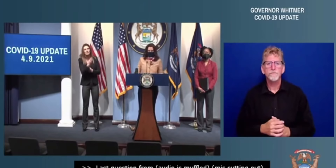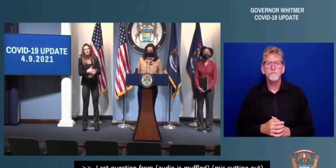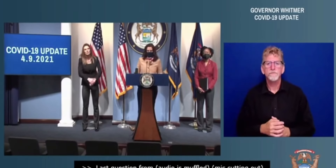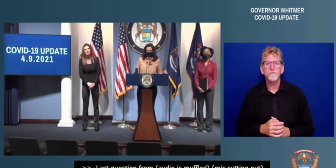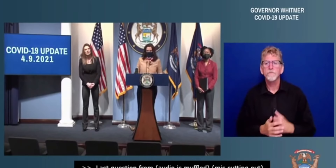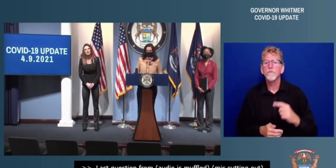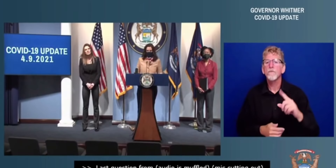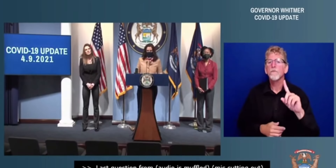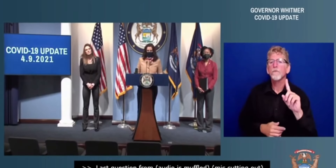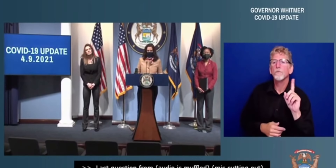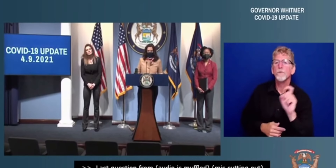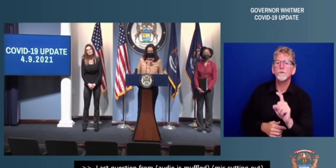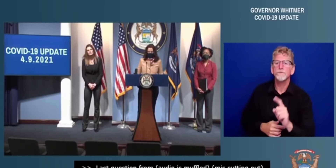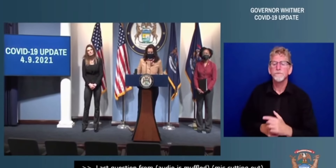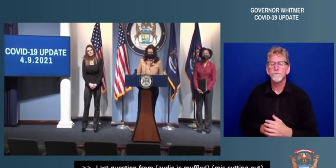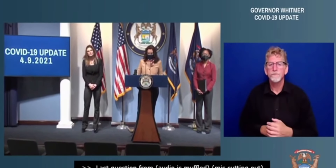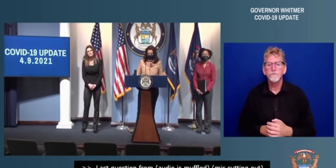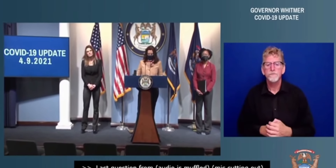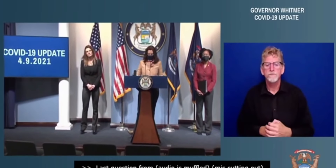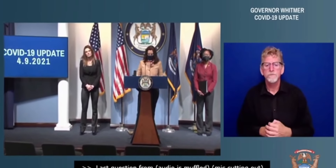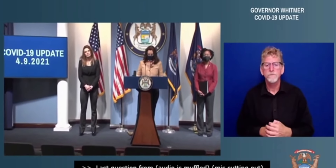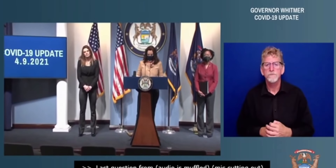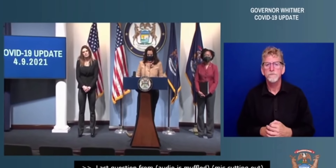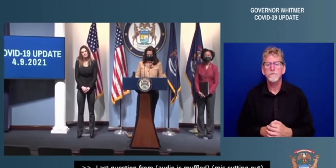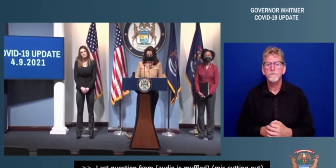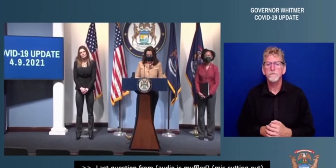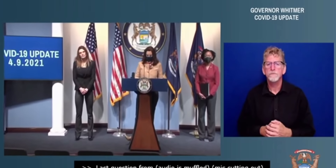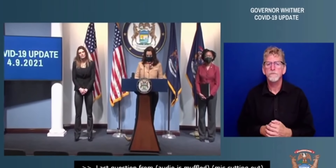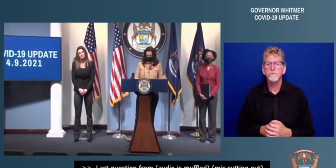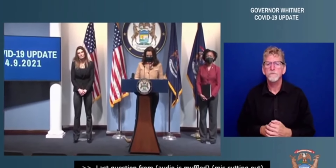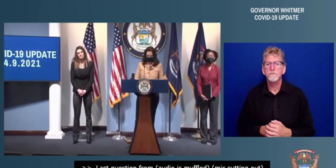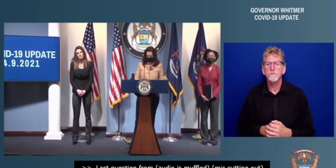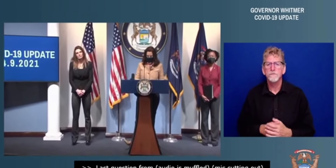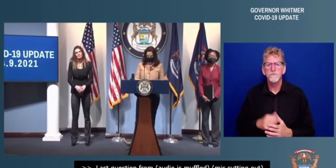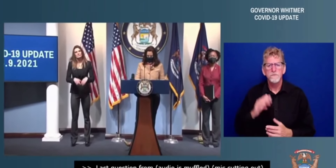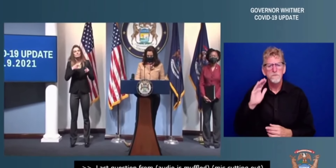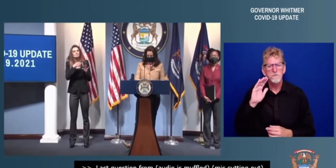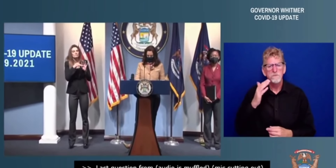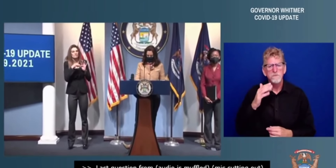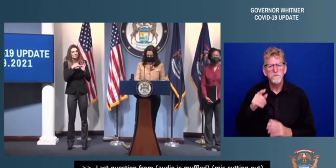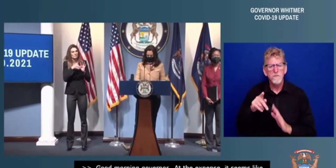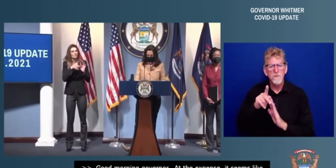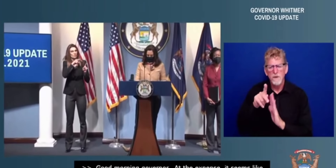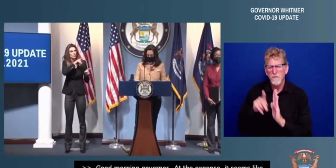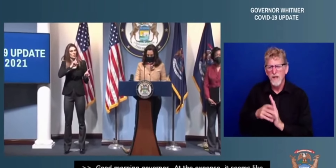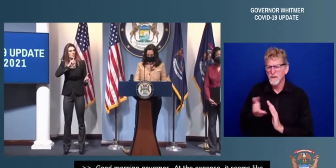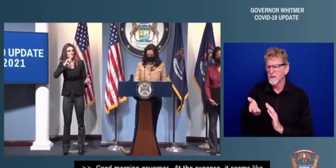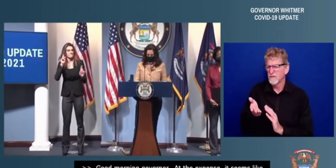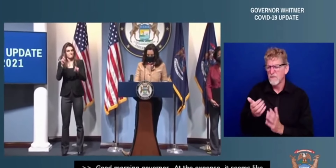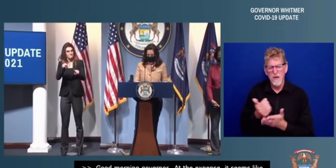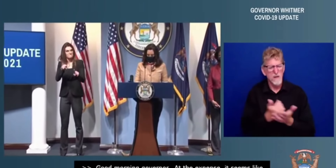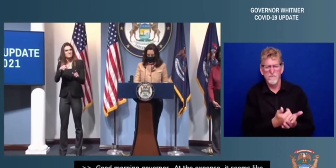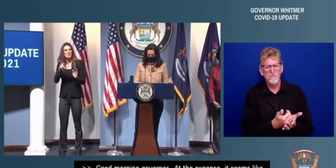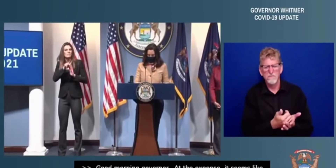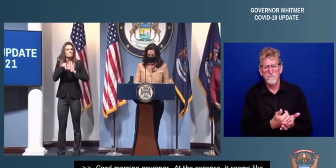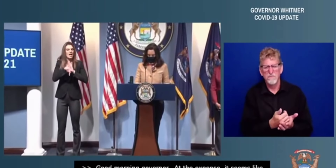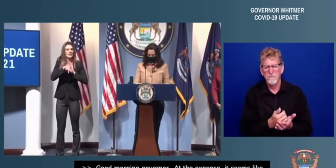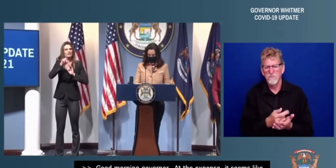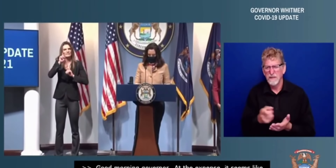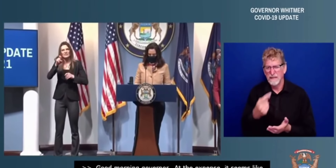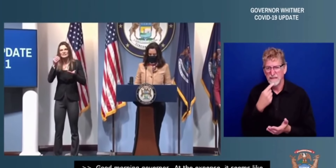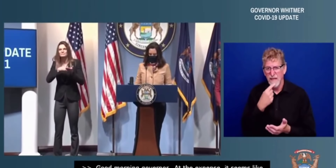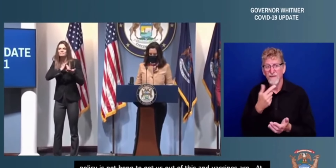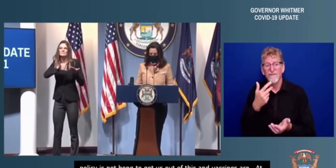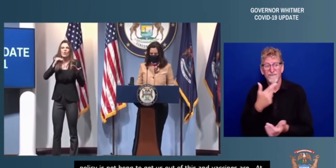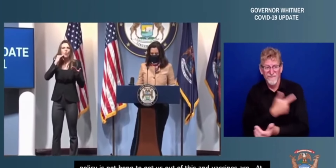Governor. Since it seems like policy is not going to get us out of this, you say vaccines are. At our current pace, what is the timeline where